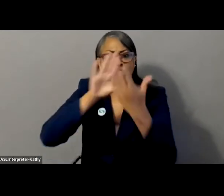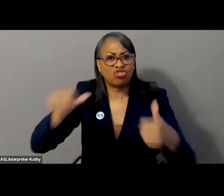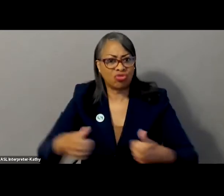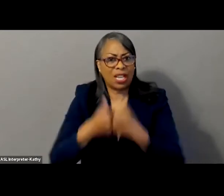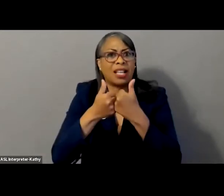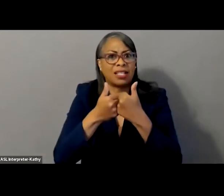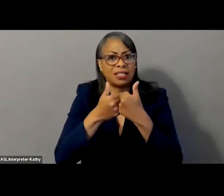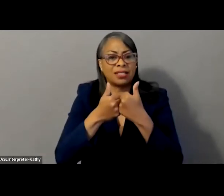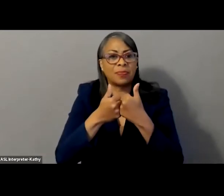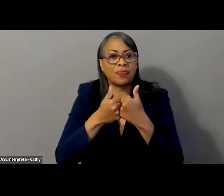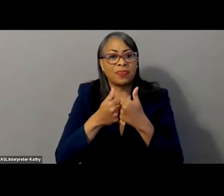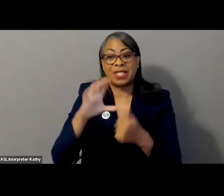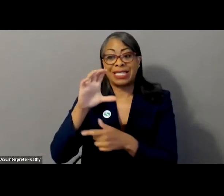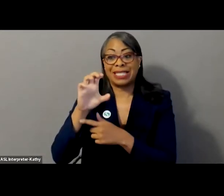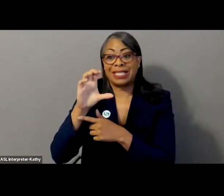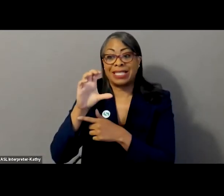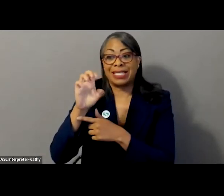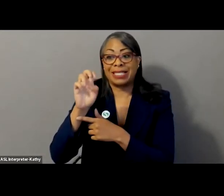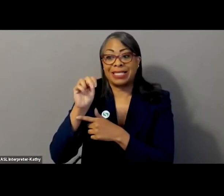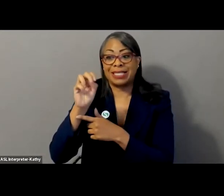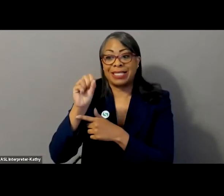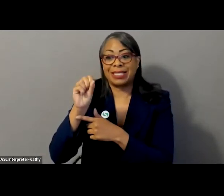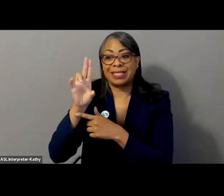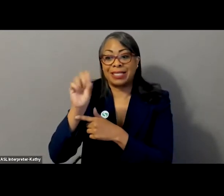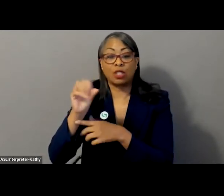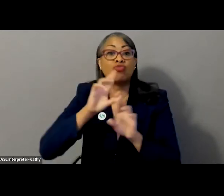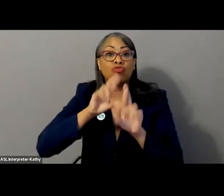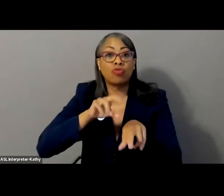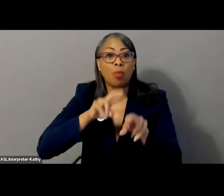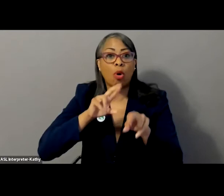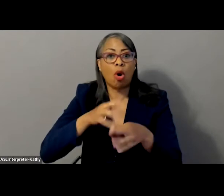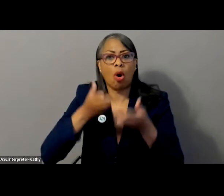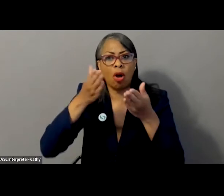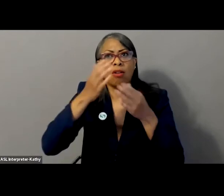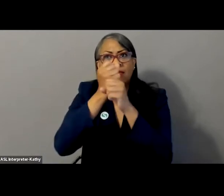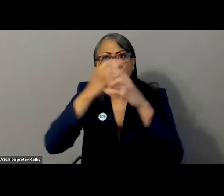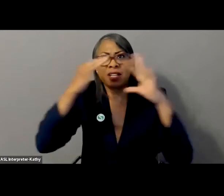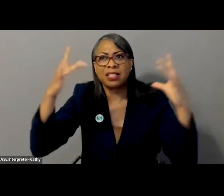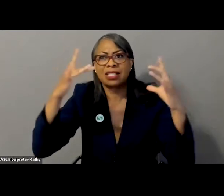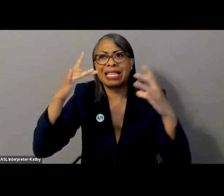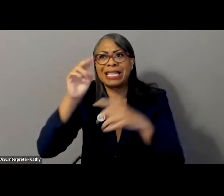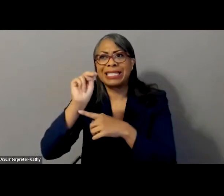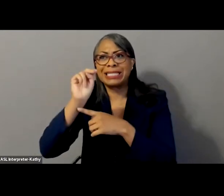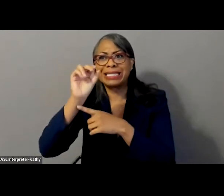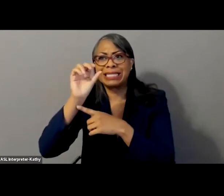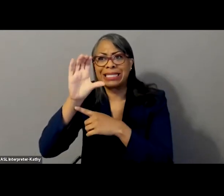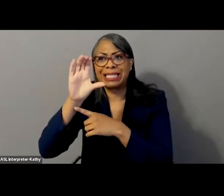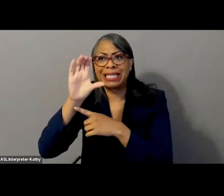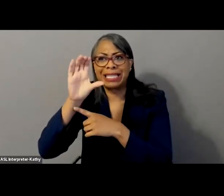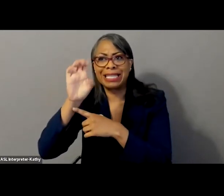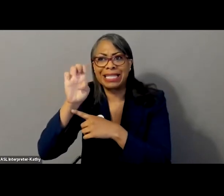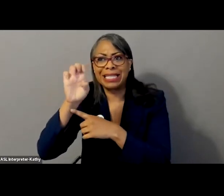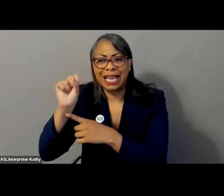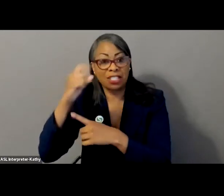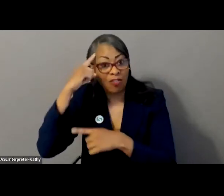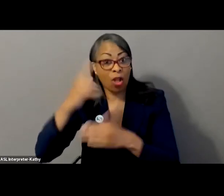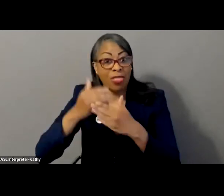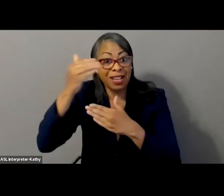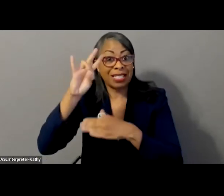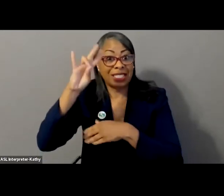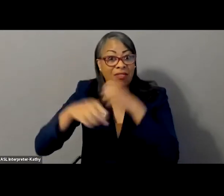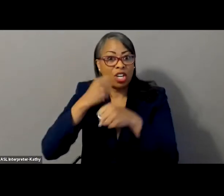The consensus report that we will hear more about offers a vision for the future of NCES for the next 7 years and